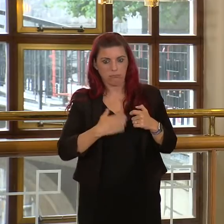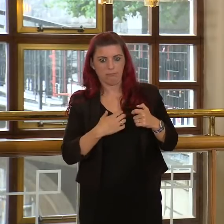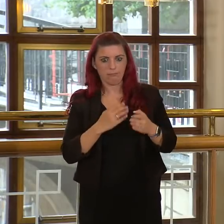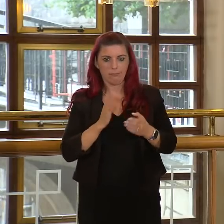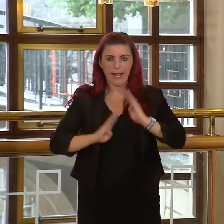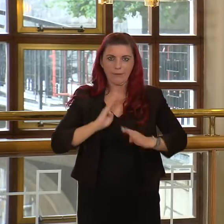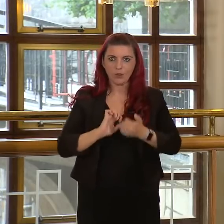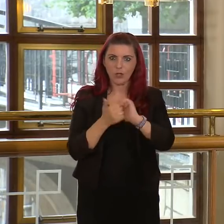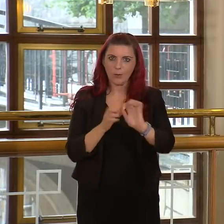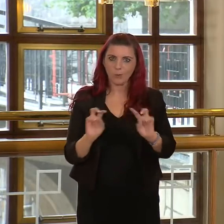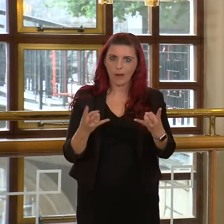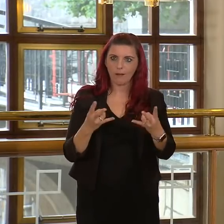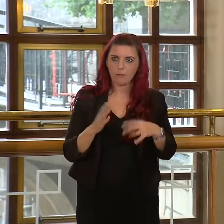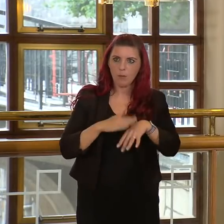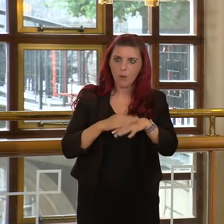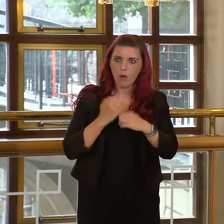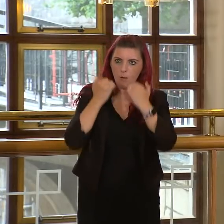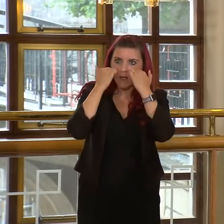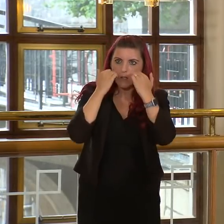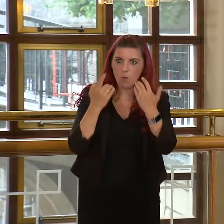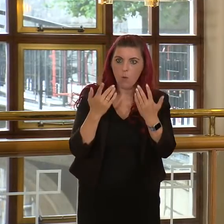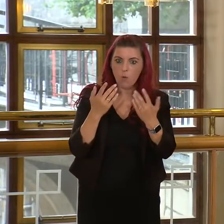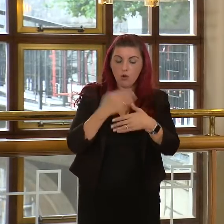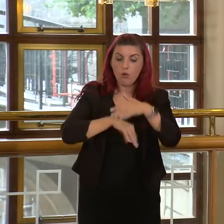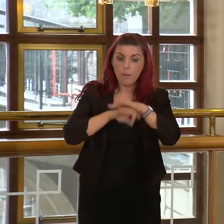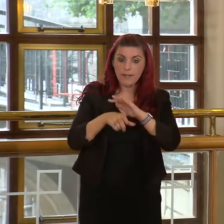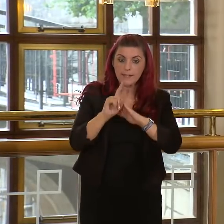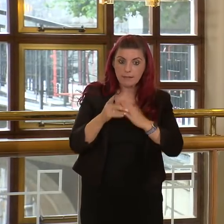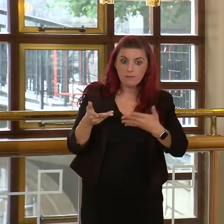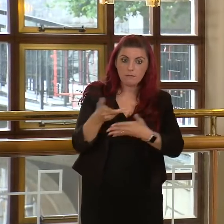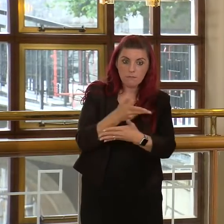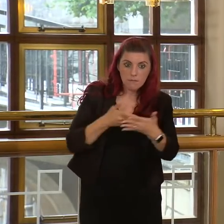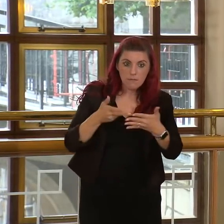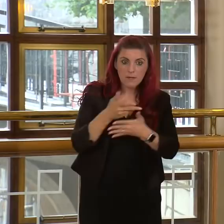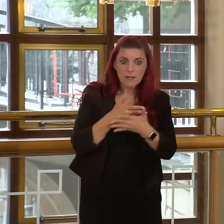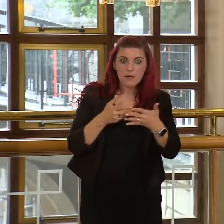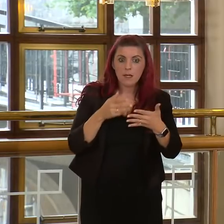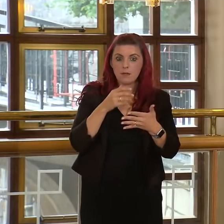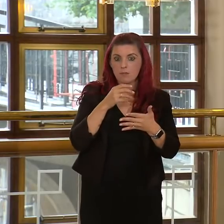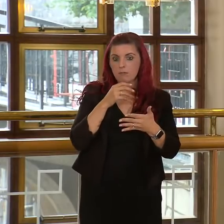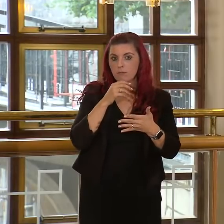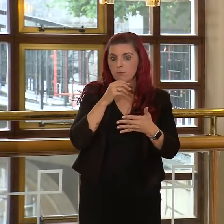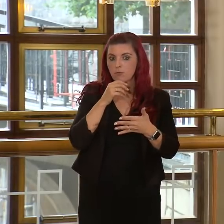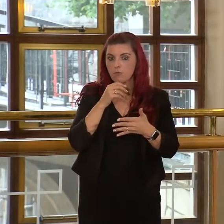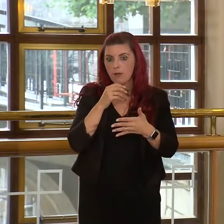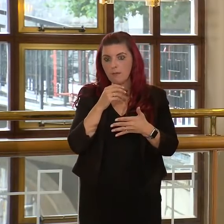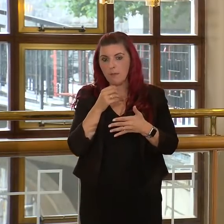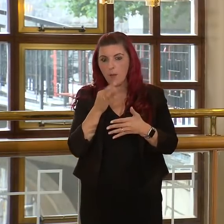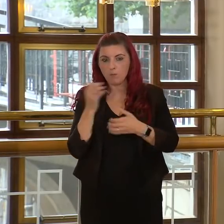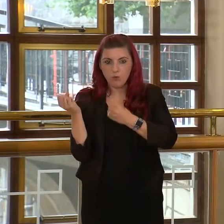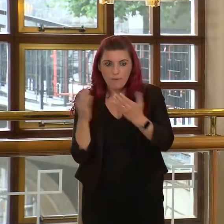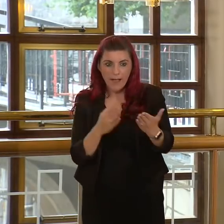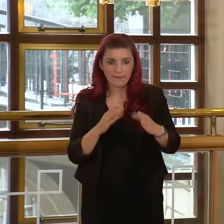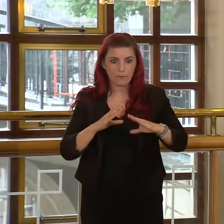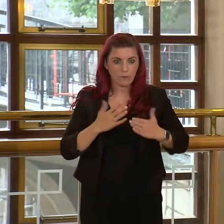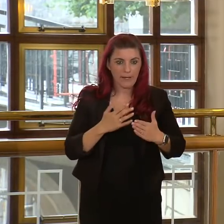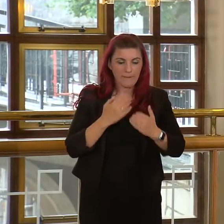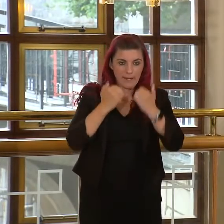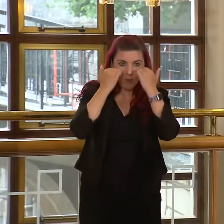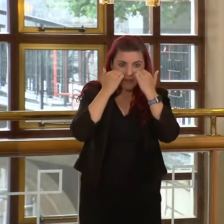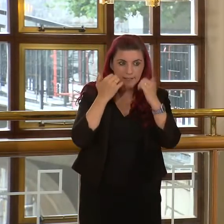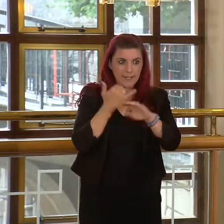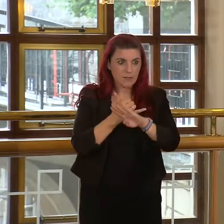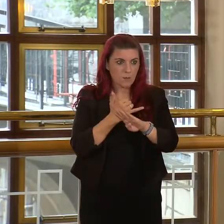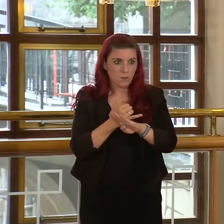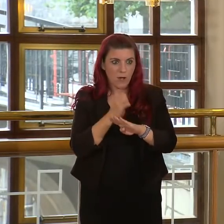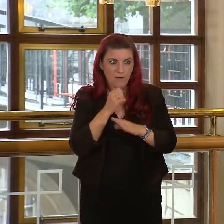in and of itself. Government hasn't given consideration to, as of yet, to providing face coverings. And I would make the point that I consistently make: